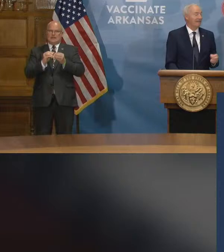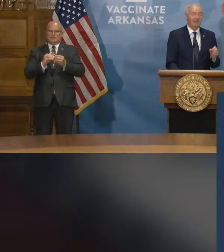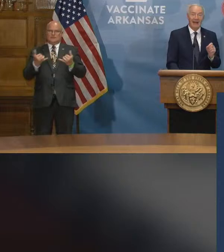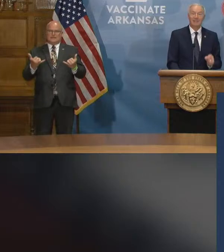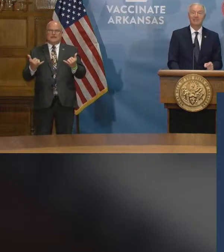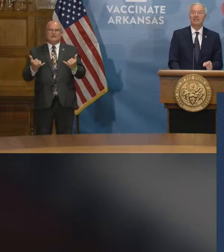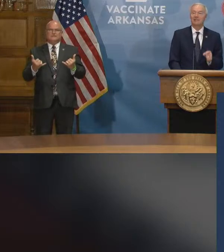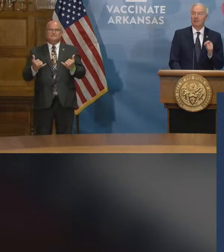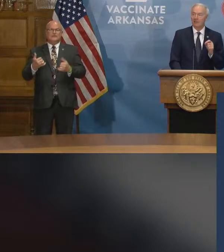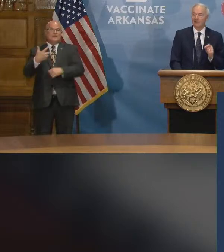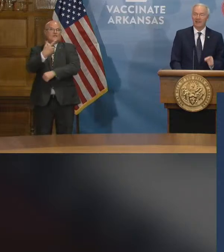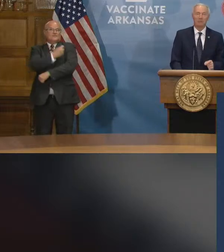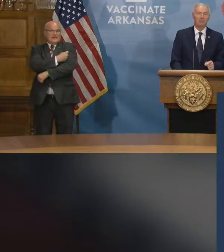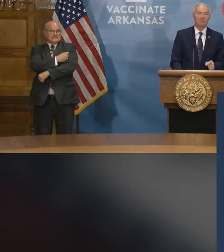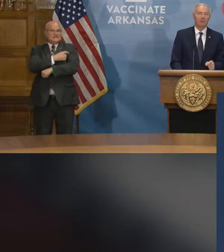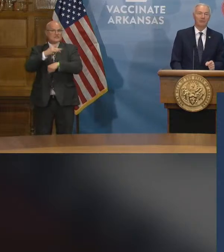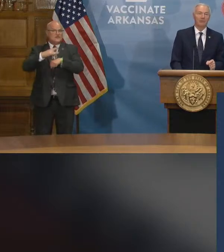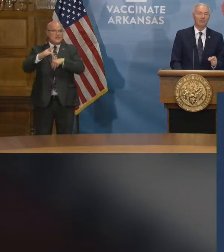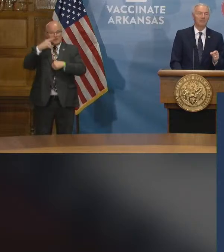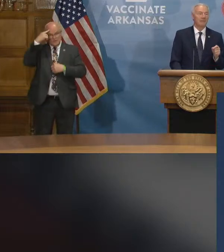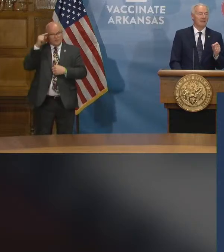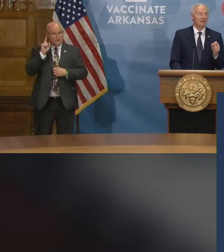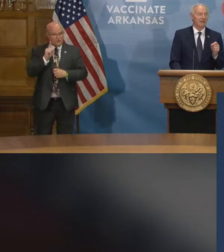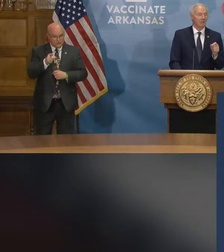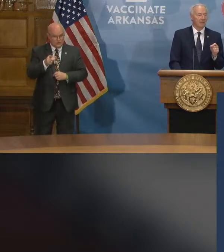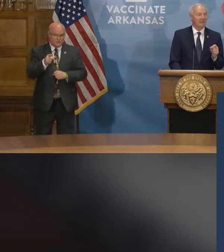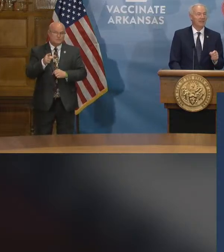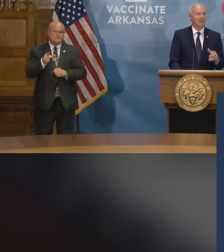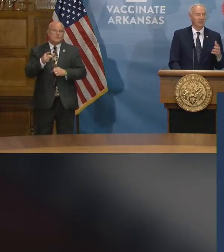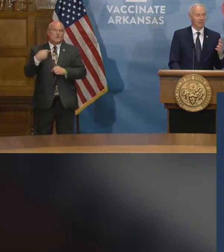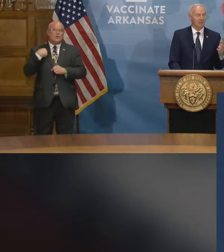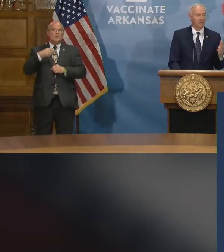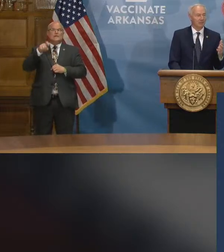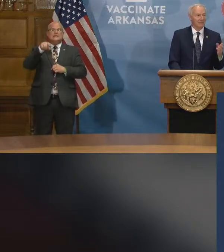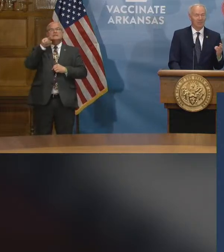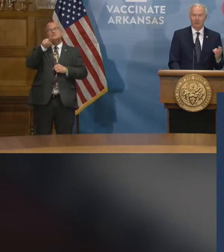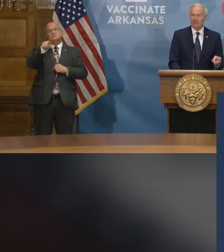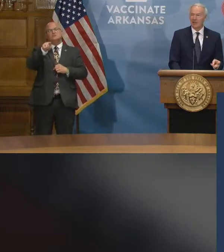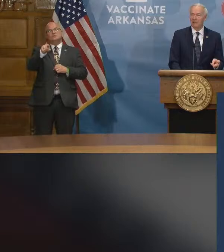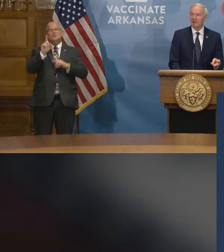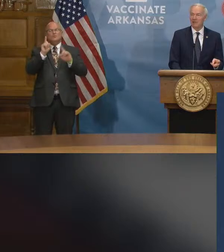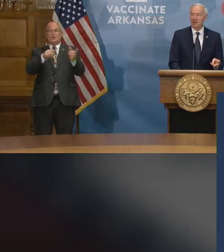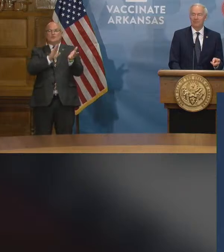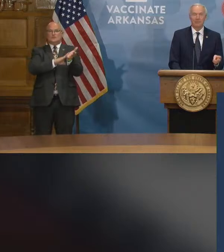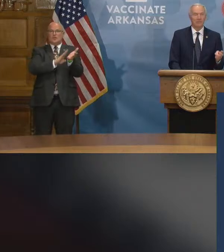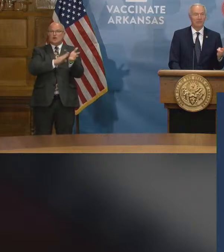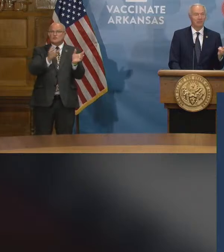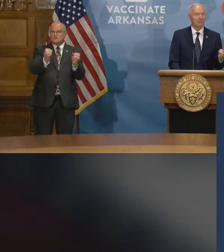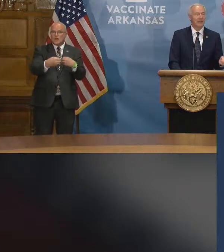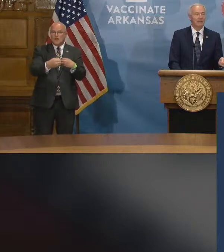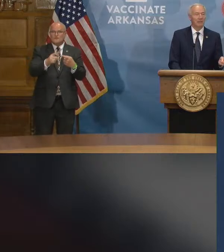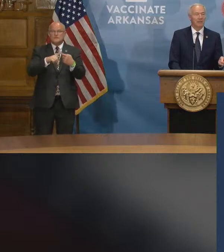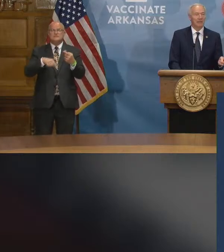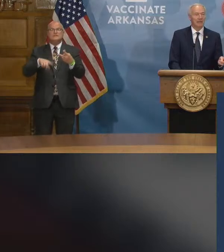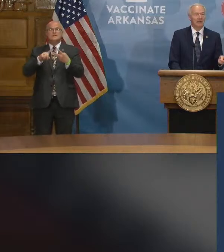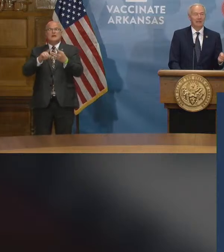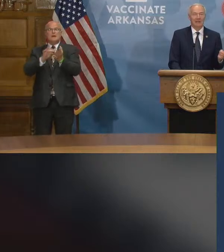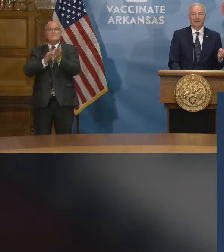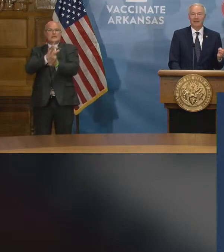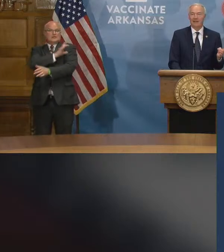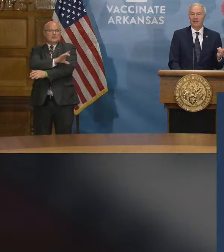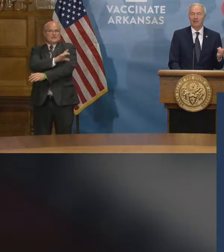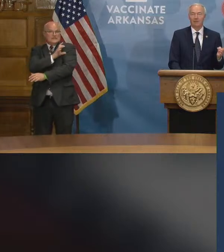numbers. Vaccines are available for you. We need you to go to your doctor's office, go to a medical